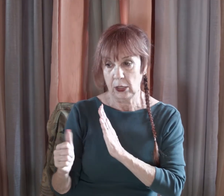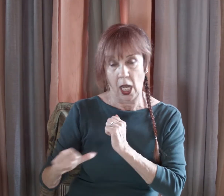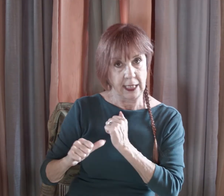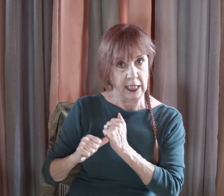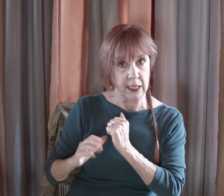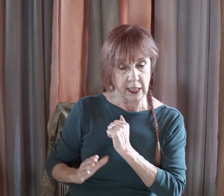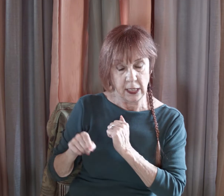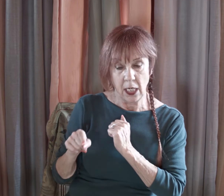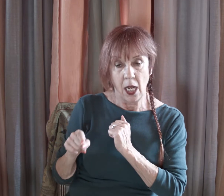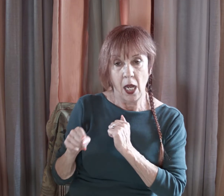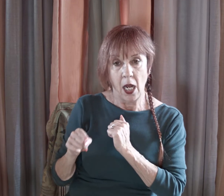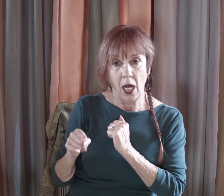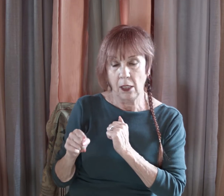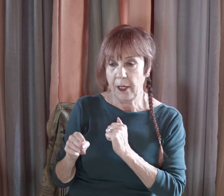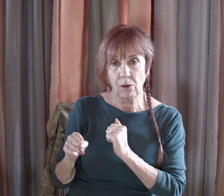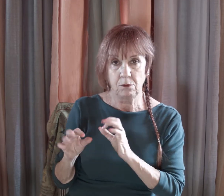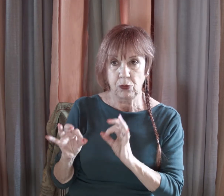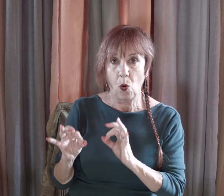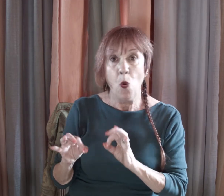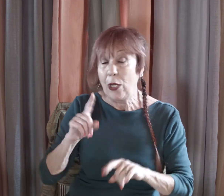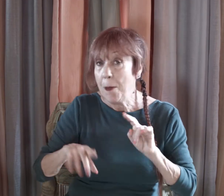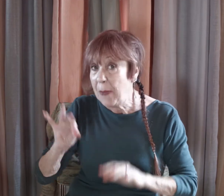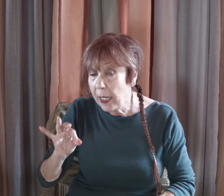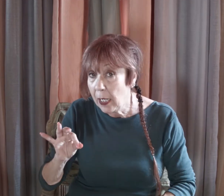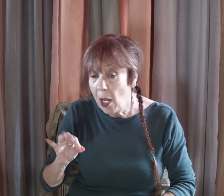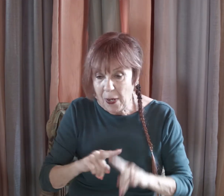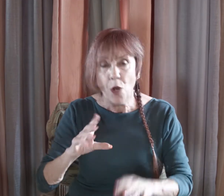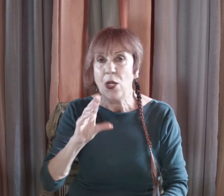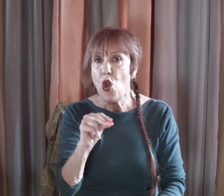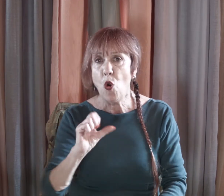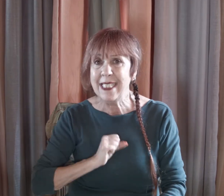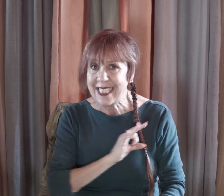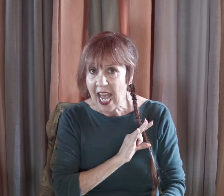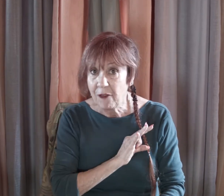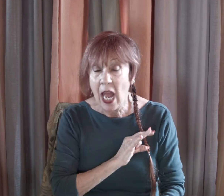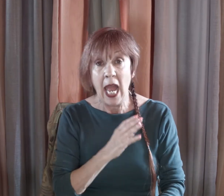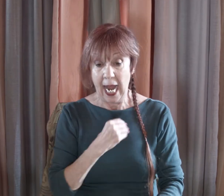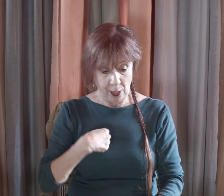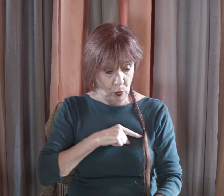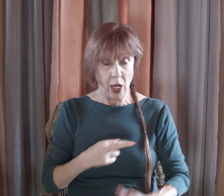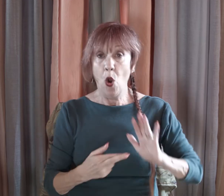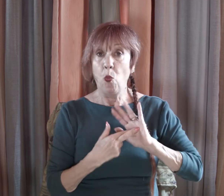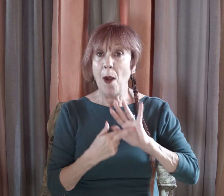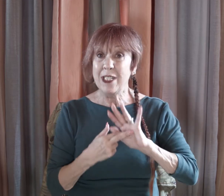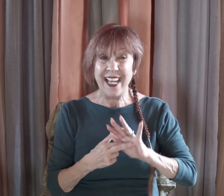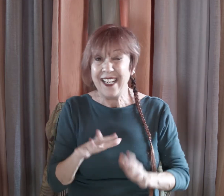executive assistant that was a civil servant. You didn't get to pick them, and you got no staff. And you represented